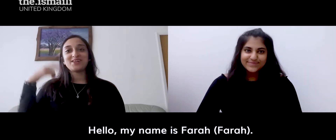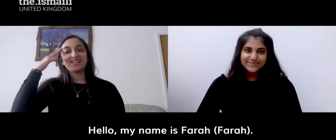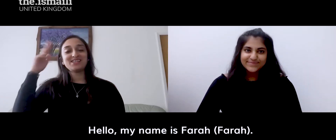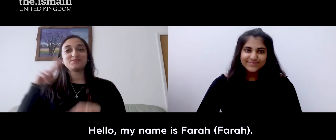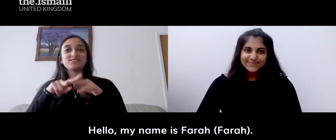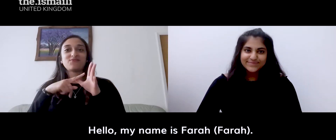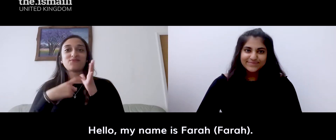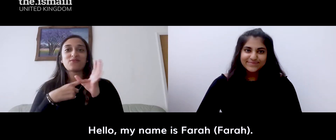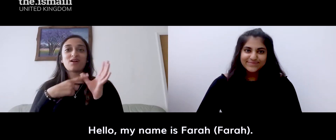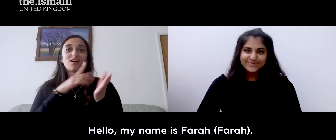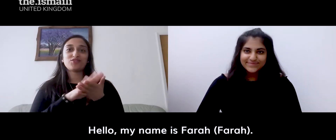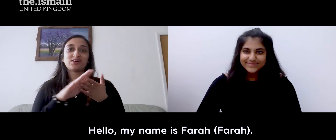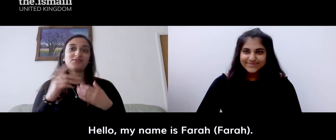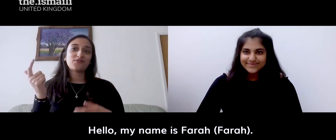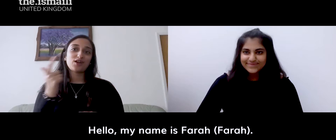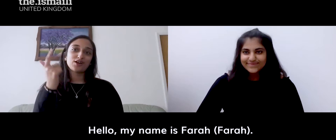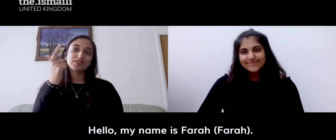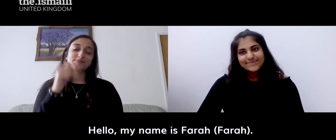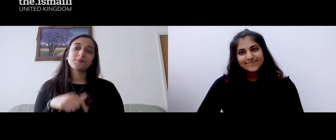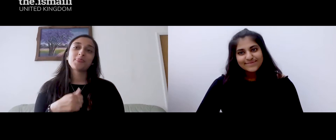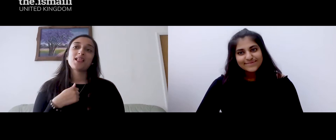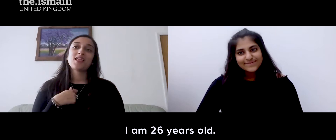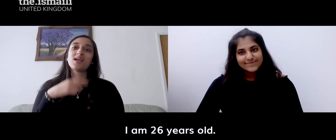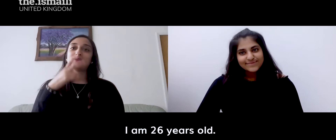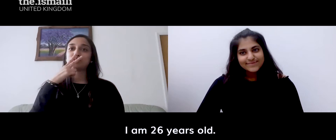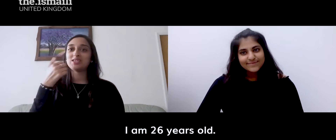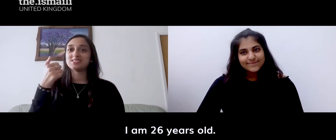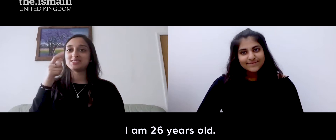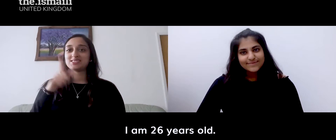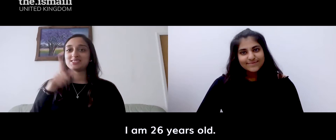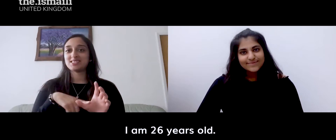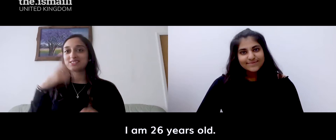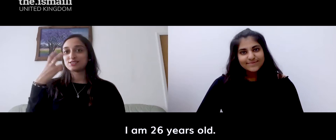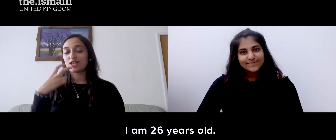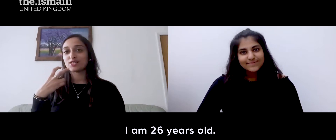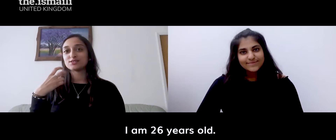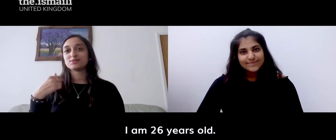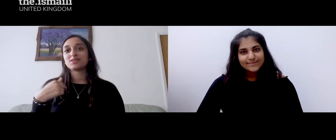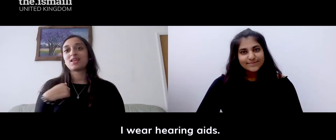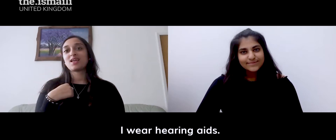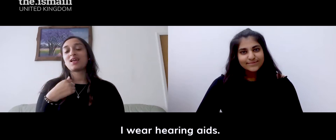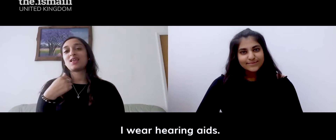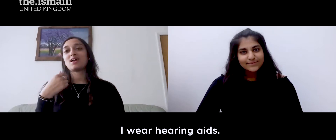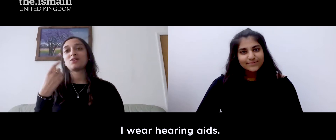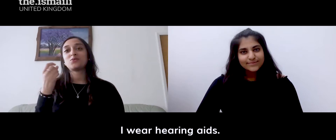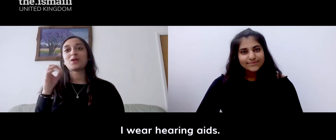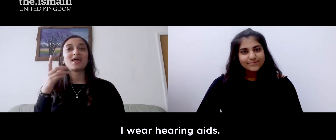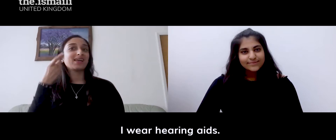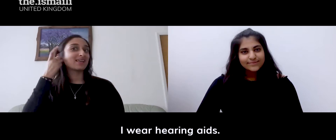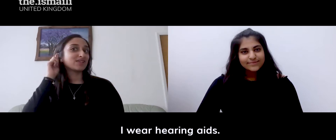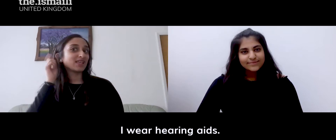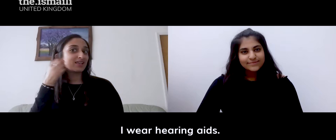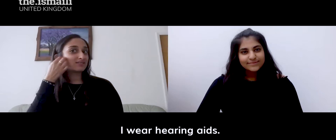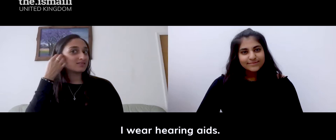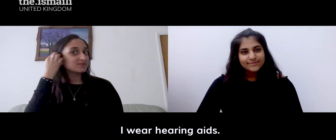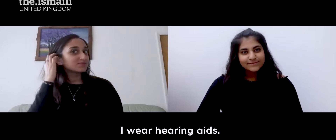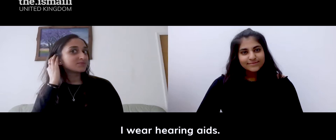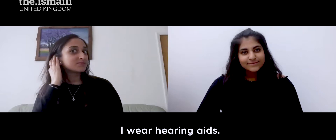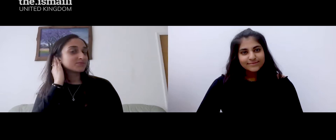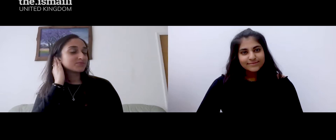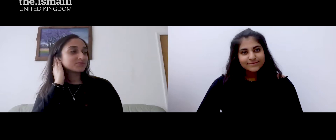Hello, my name is Farah. I'm 22 years old and I wear